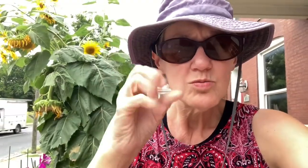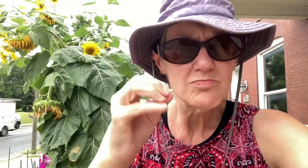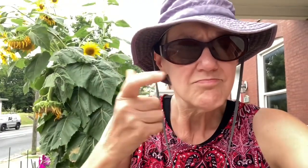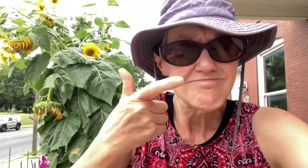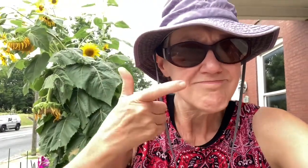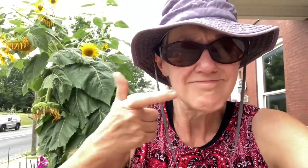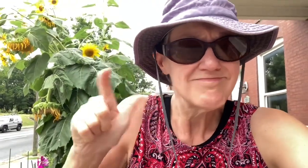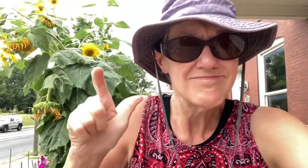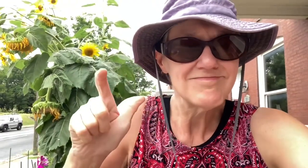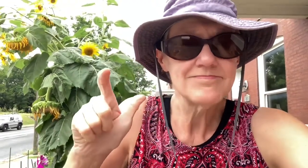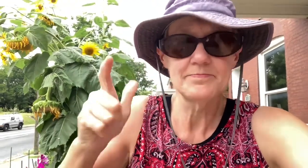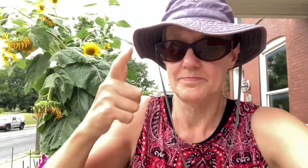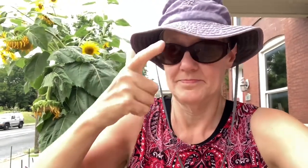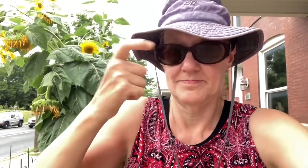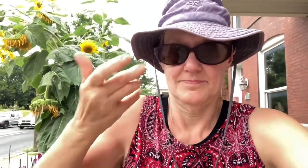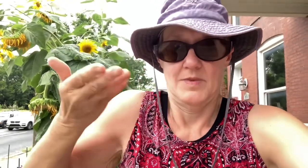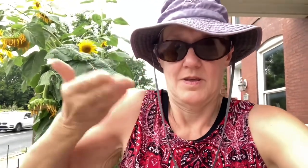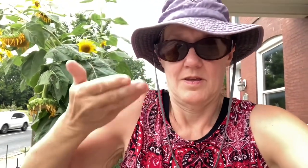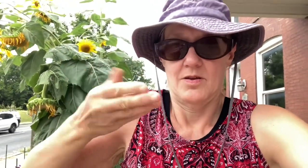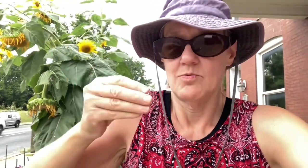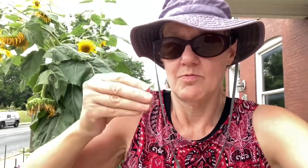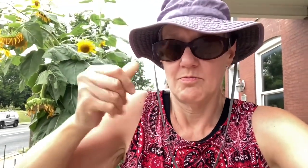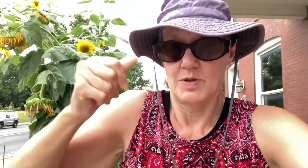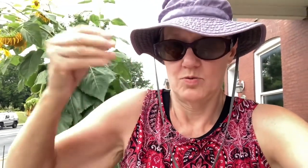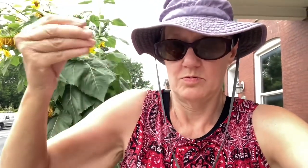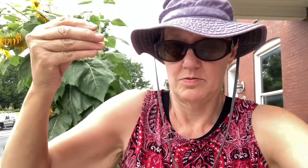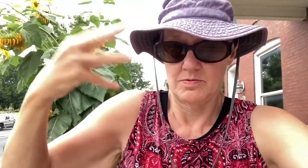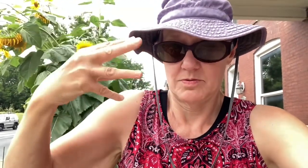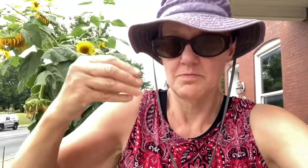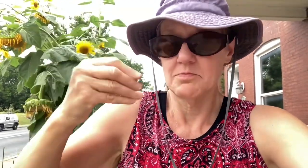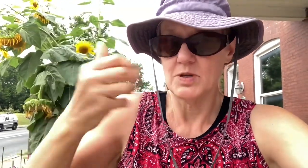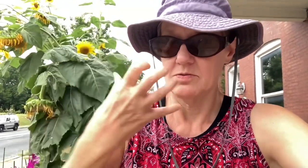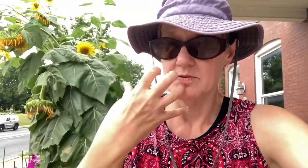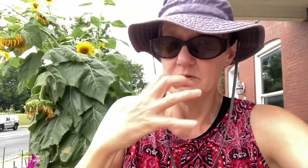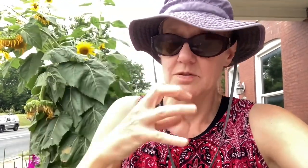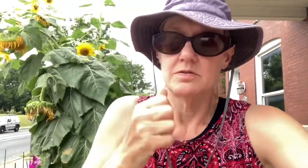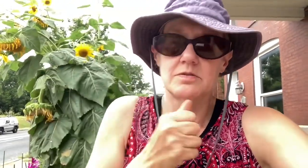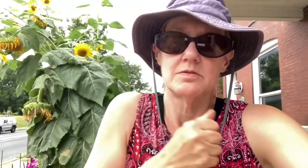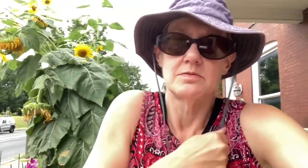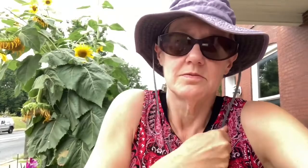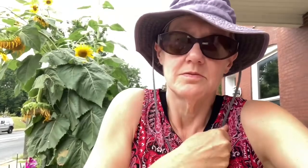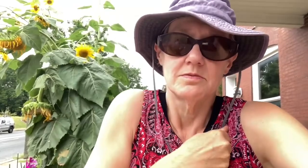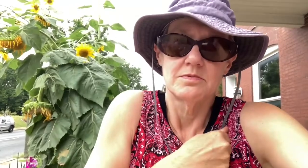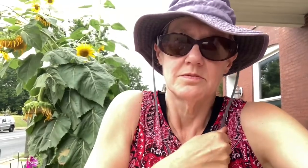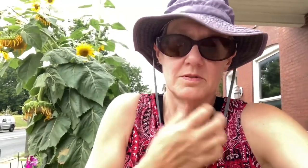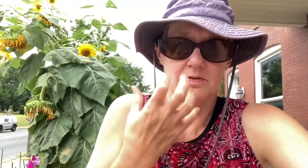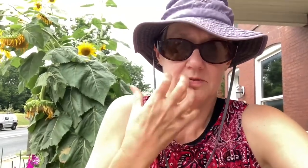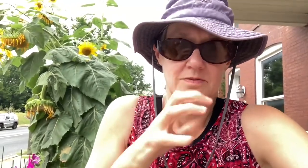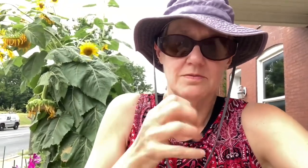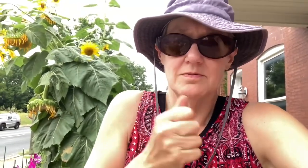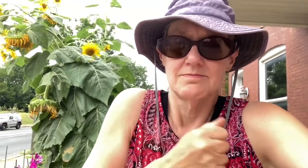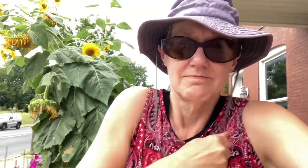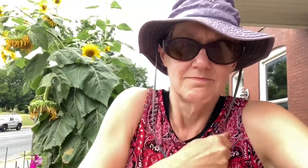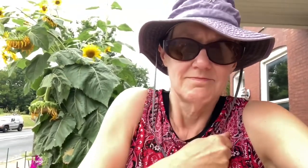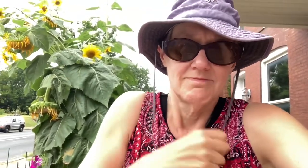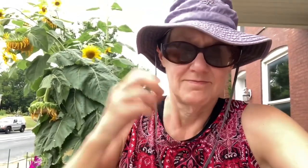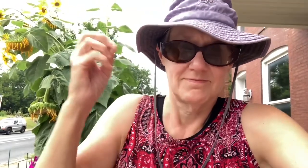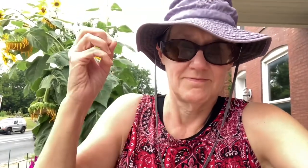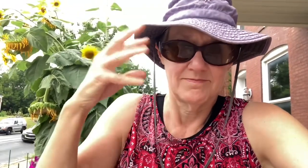How did I grow them so big? It's because here in the front, we get the most sun and the most heat, and sunflowers love